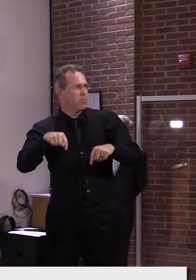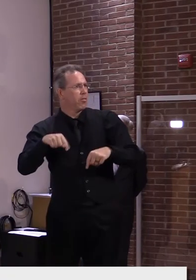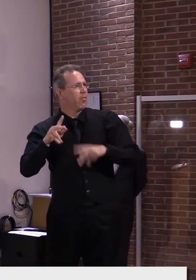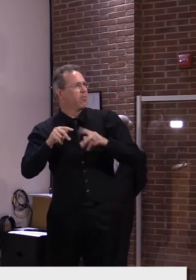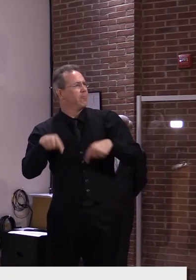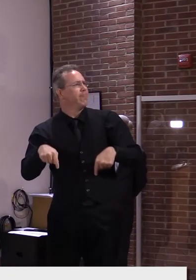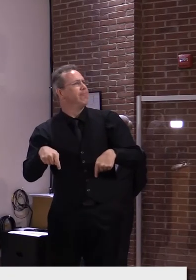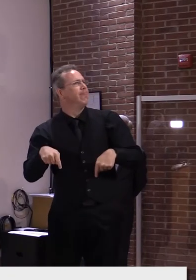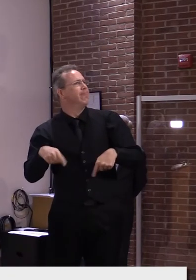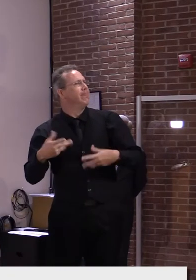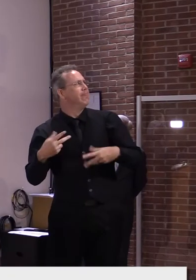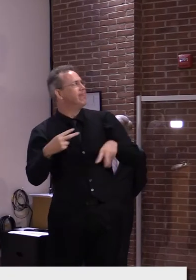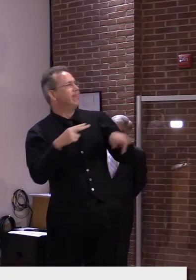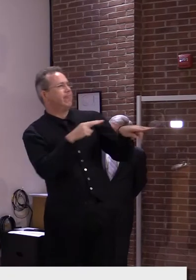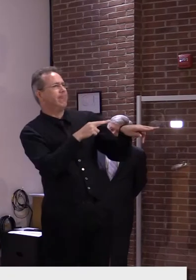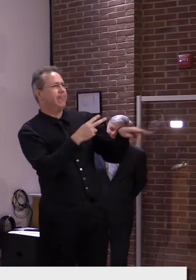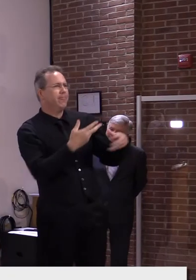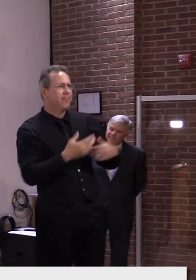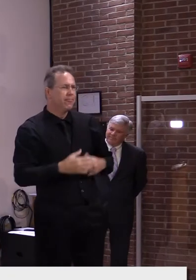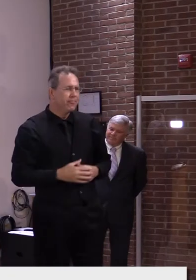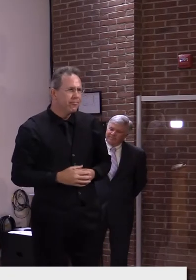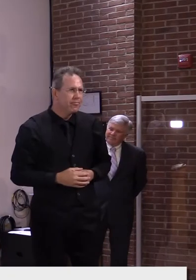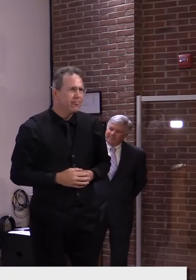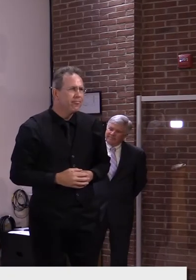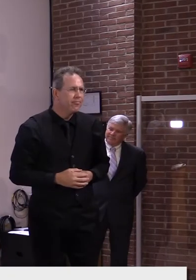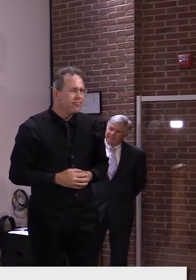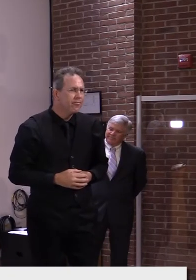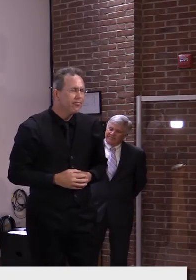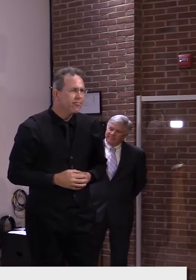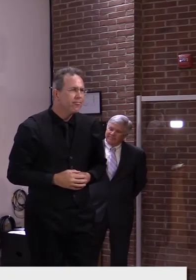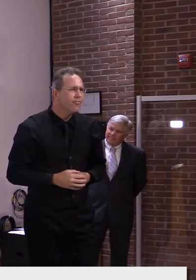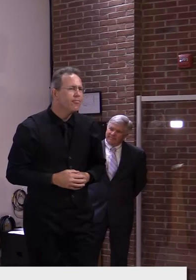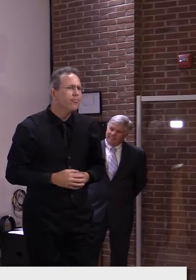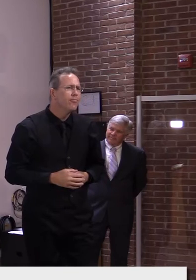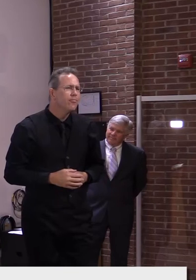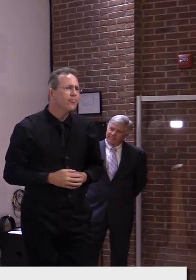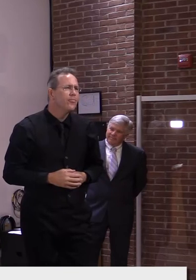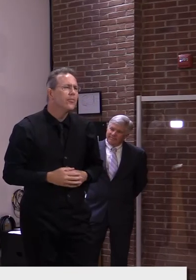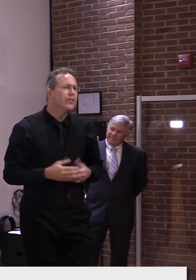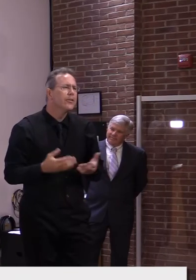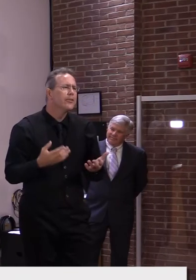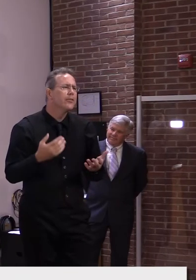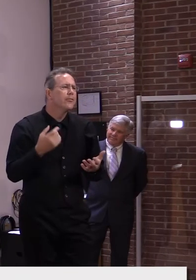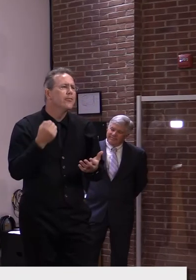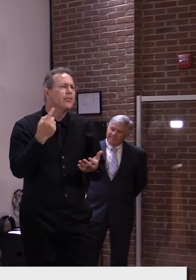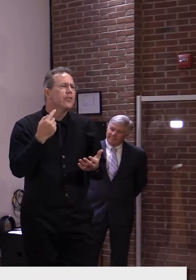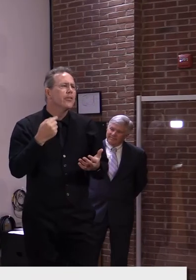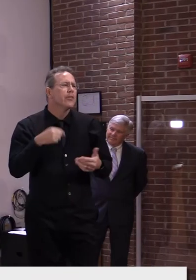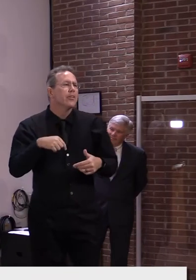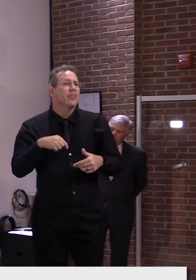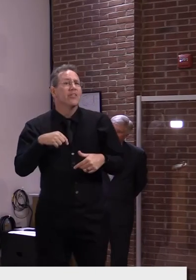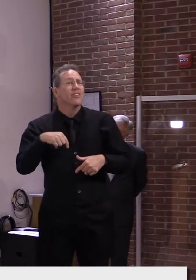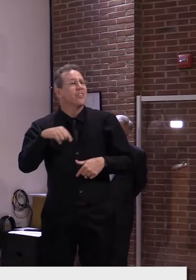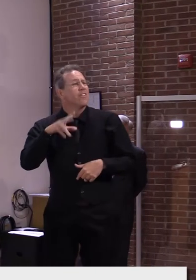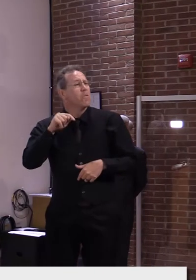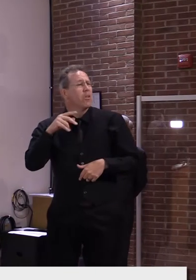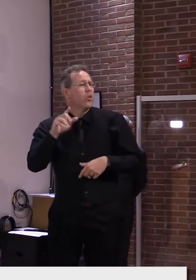that. And yeah, it's true that it's still lower than the national average. So that is